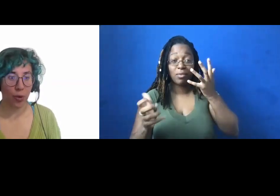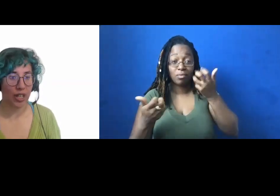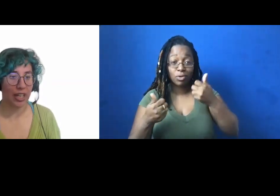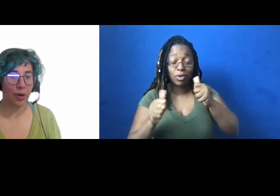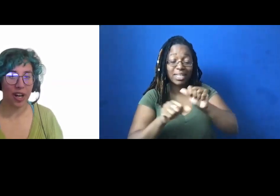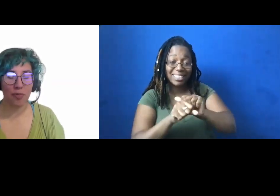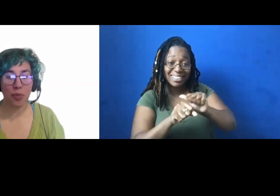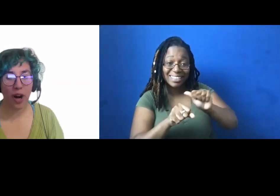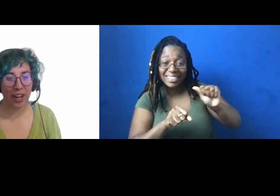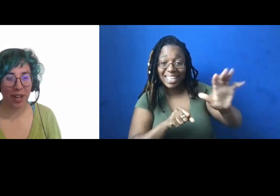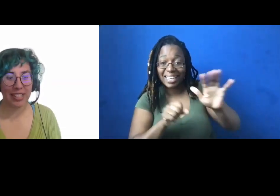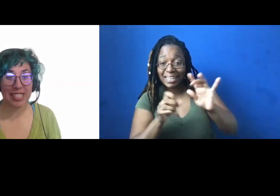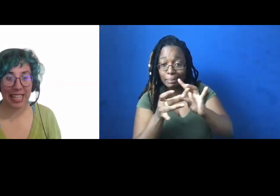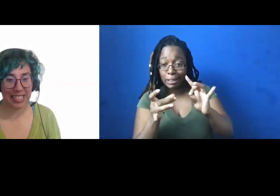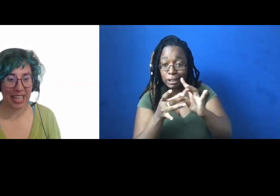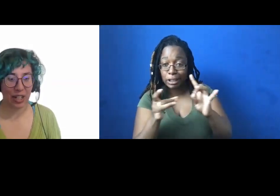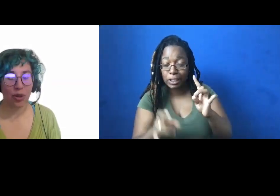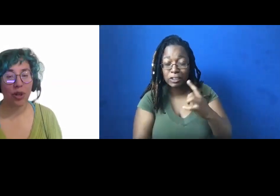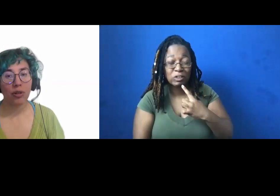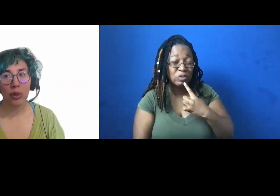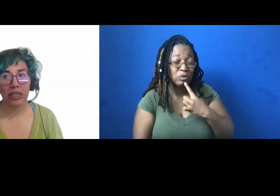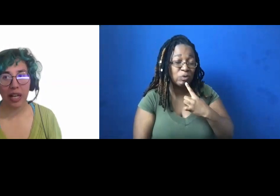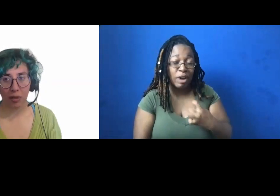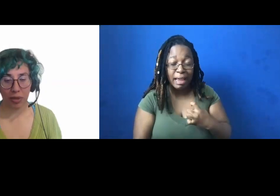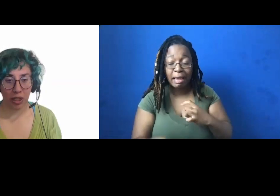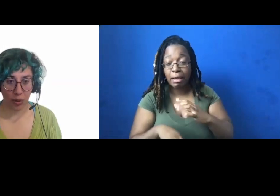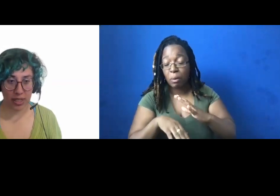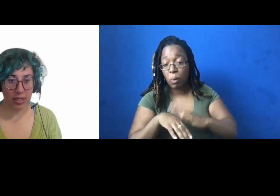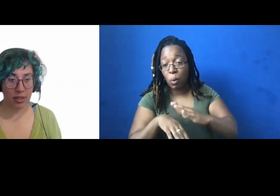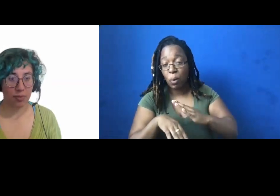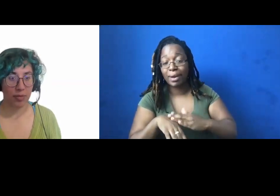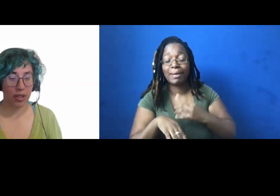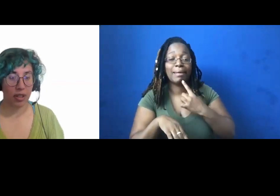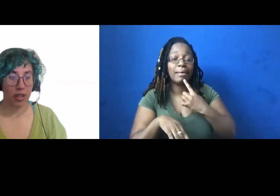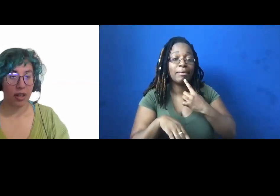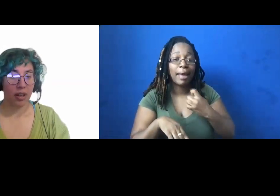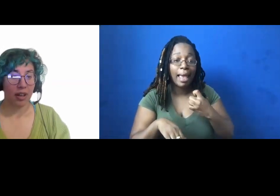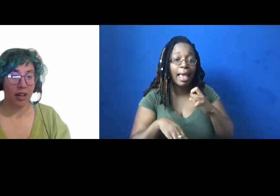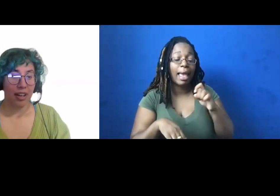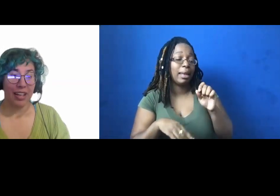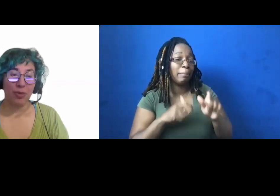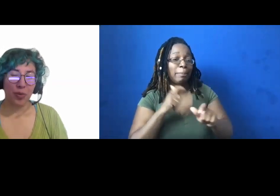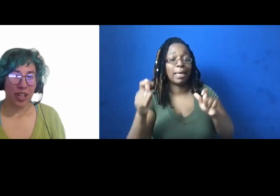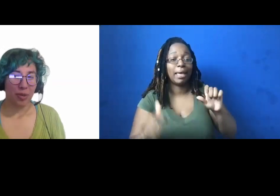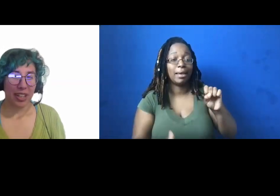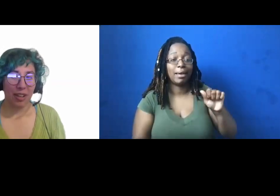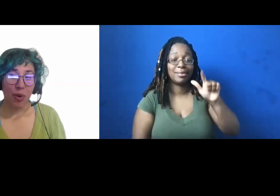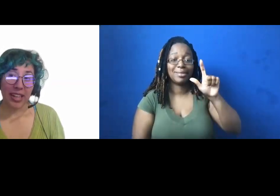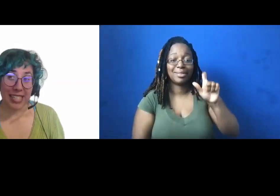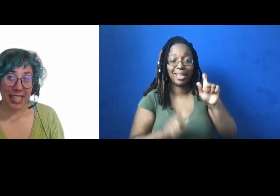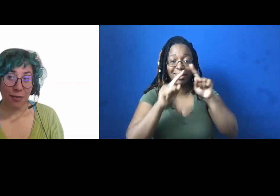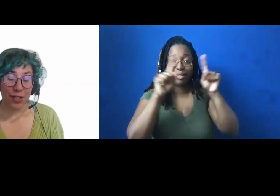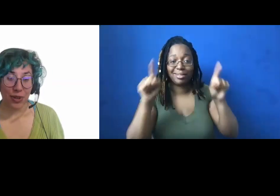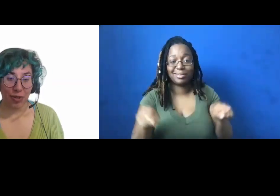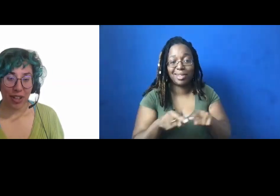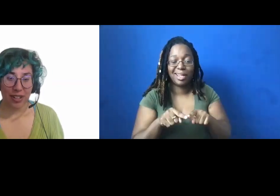red warning or a bright red sale sign will not be noticed. It won't be really read